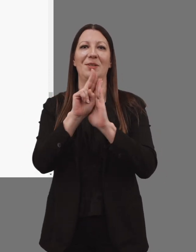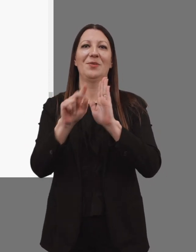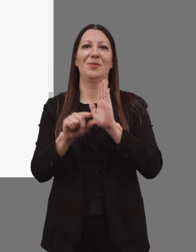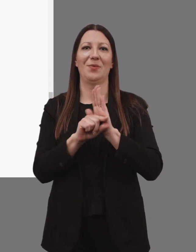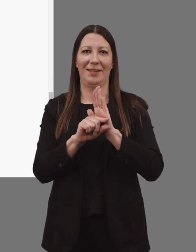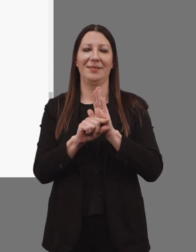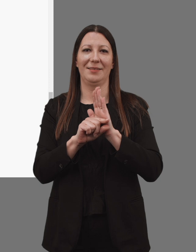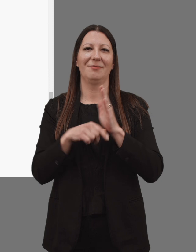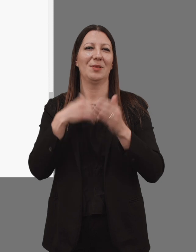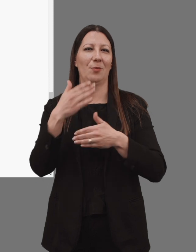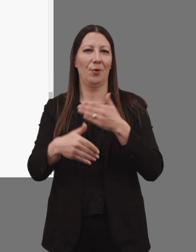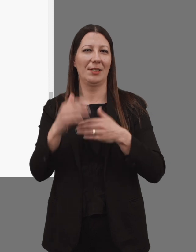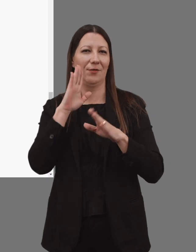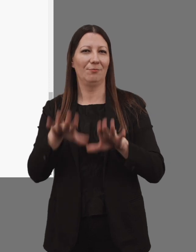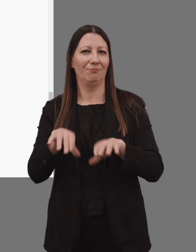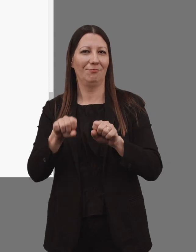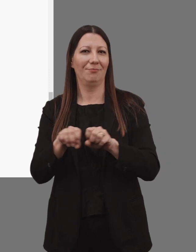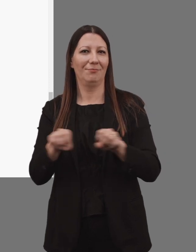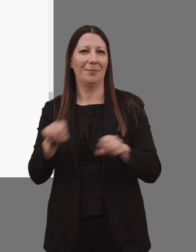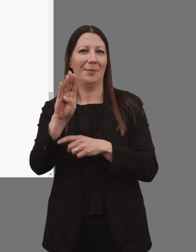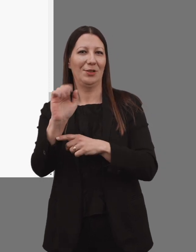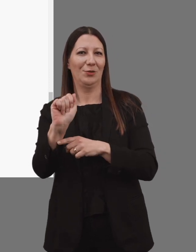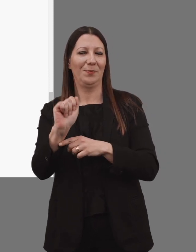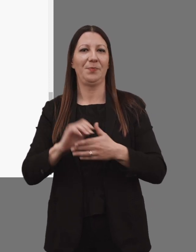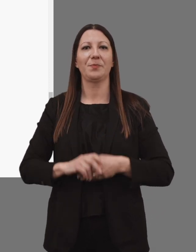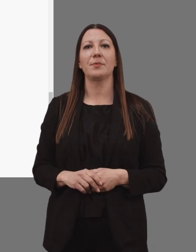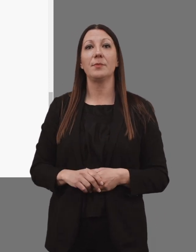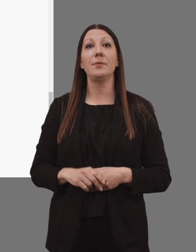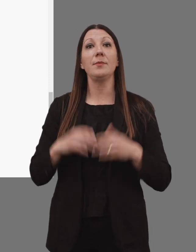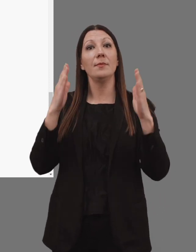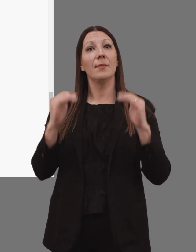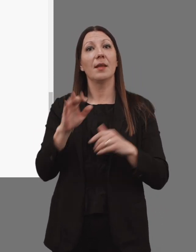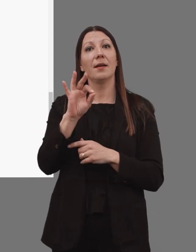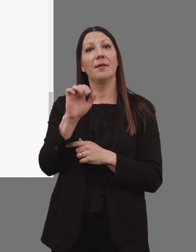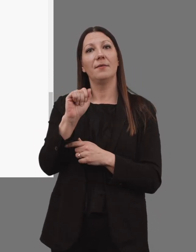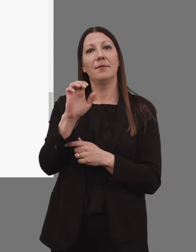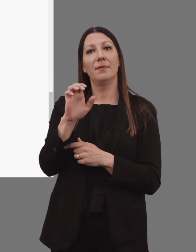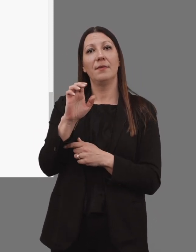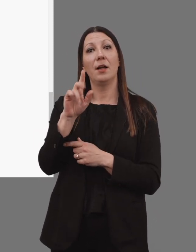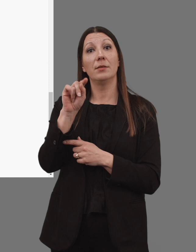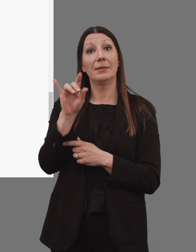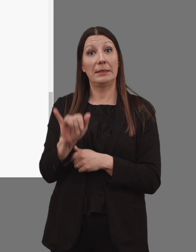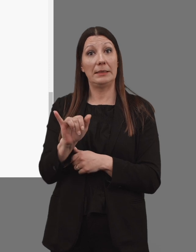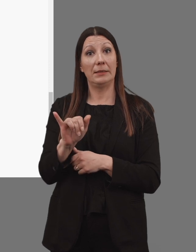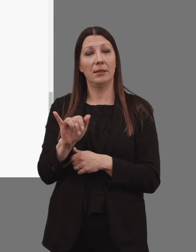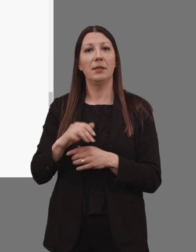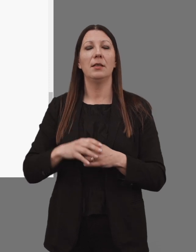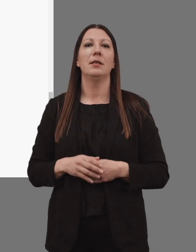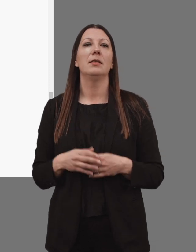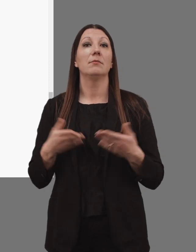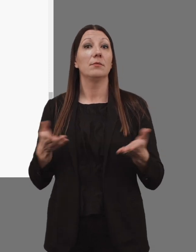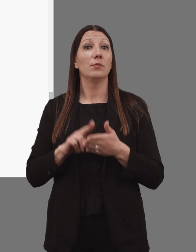earning a bachelor's degree. Faculty, now at the University of Winnipeg, whether you choose Faculty of